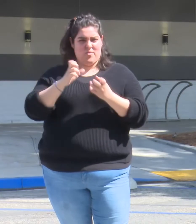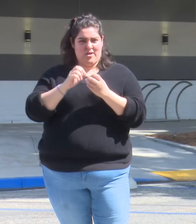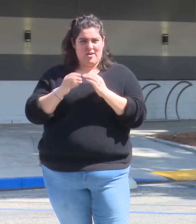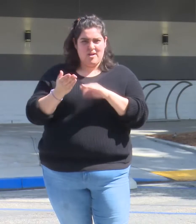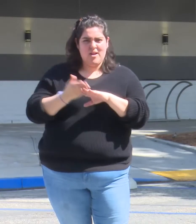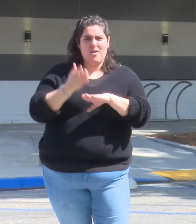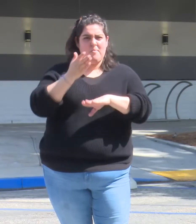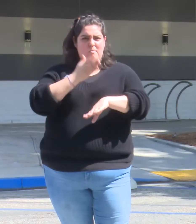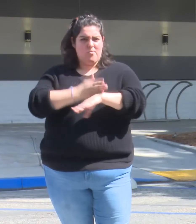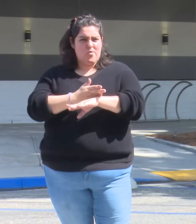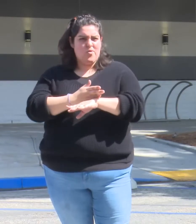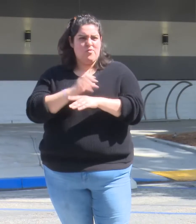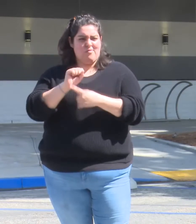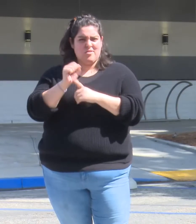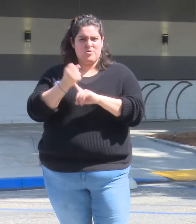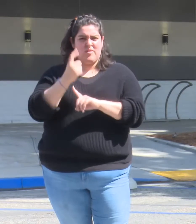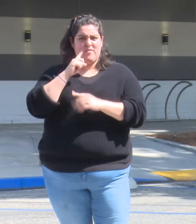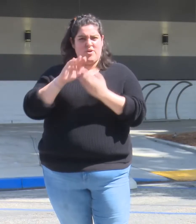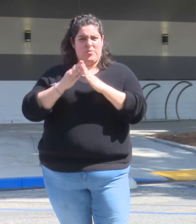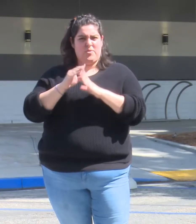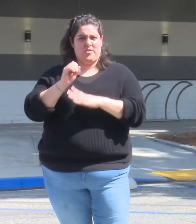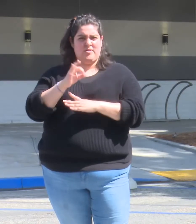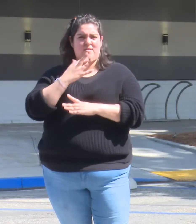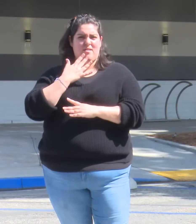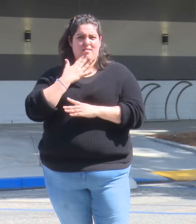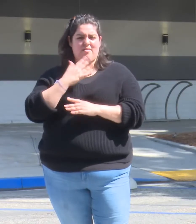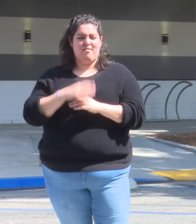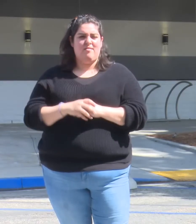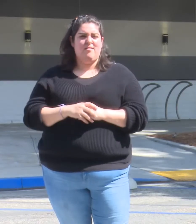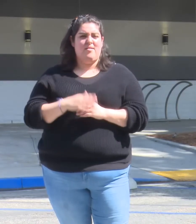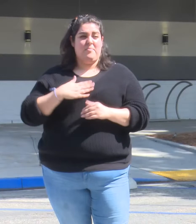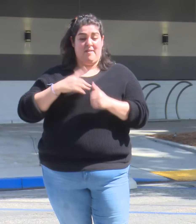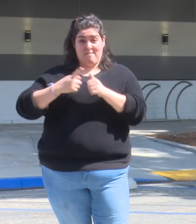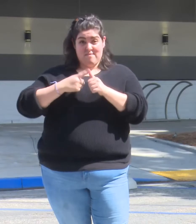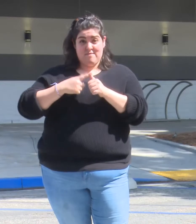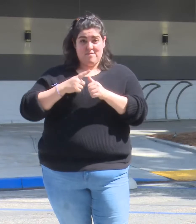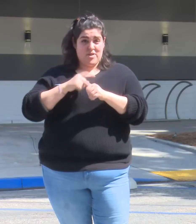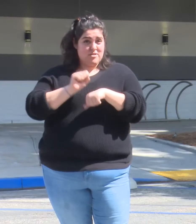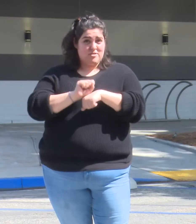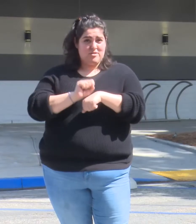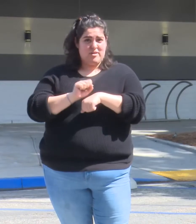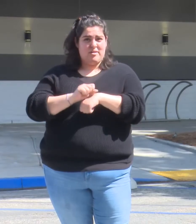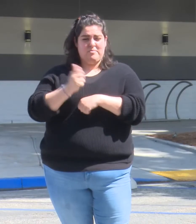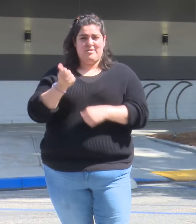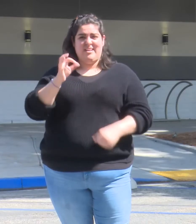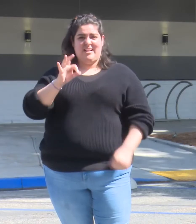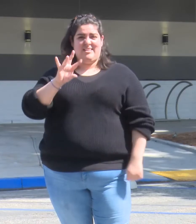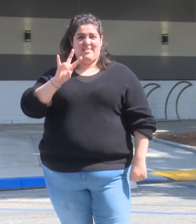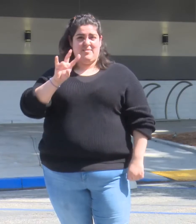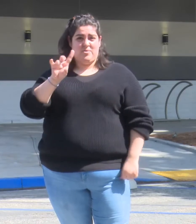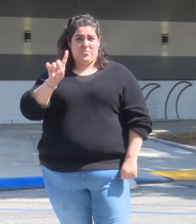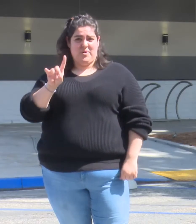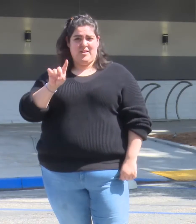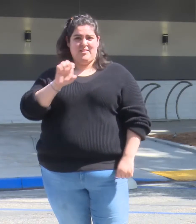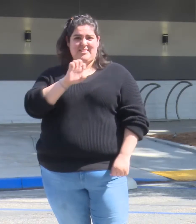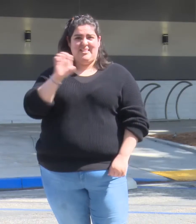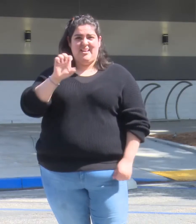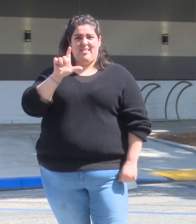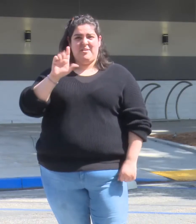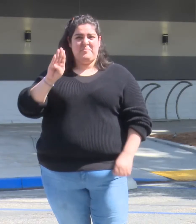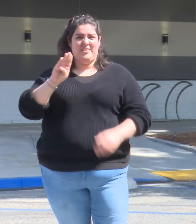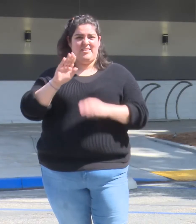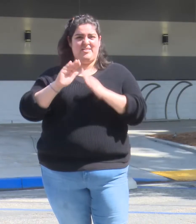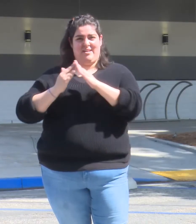color. My first job, as Teresa mentioned, was in 1971, was at the East Long Beach Neighborhood